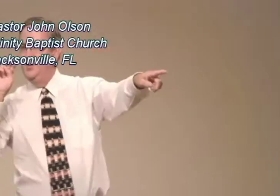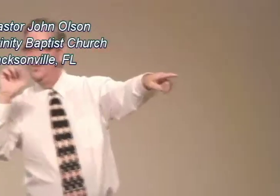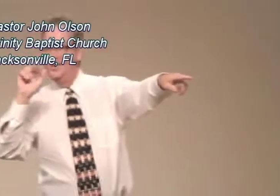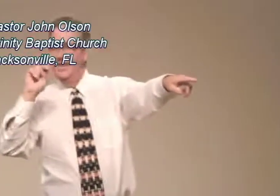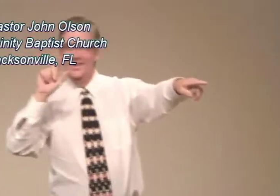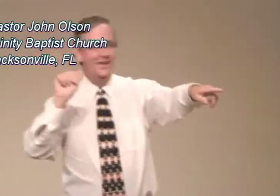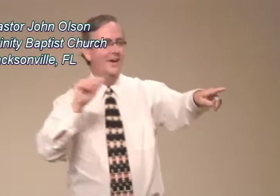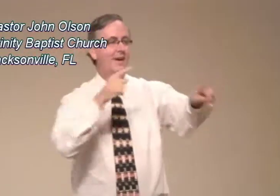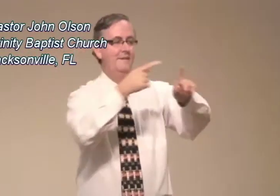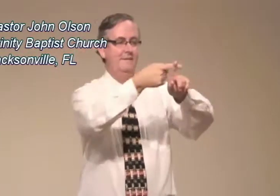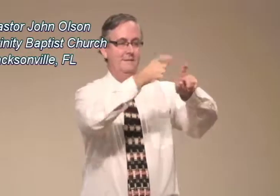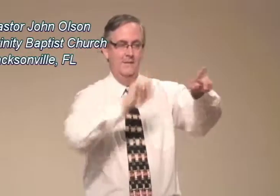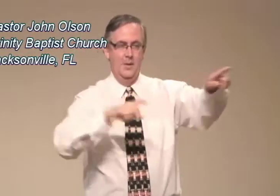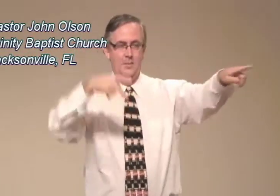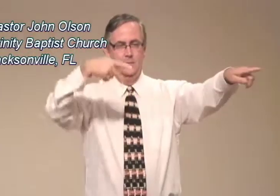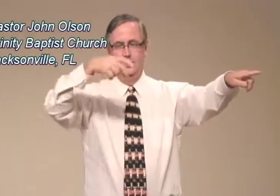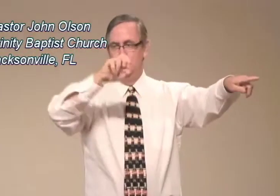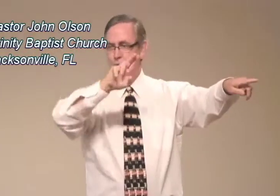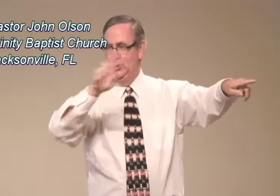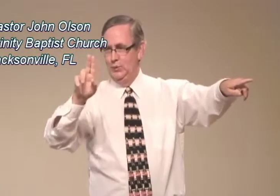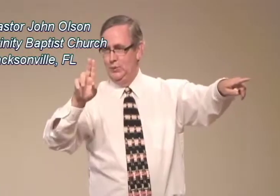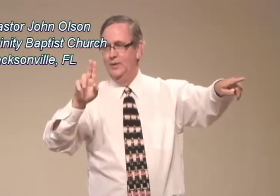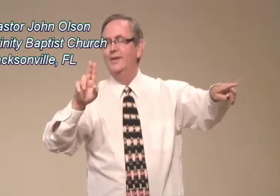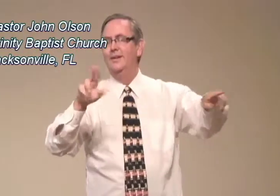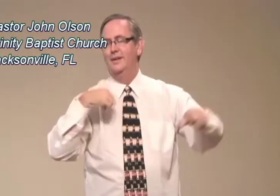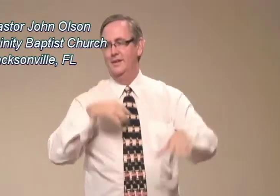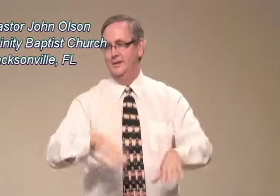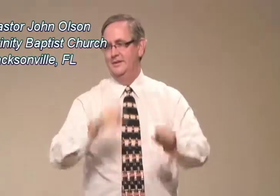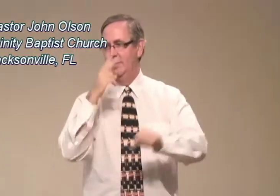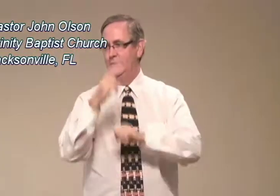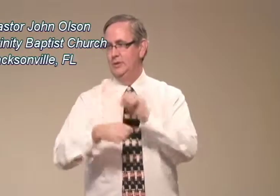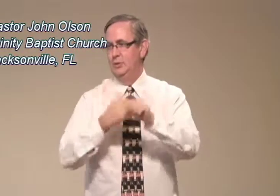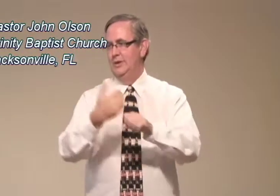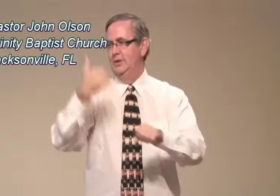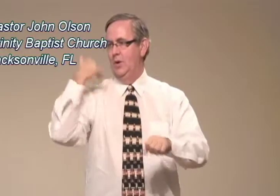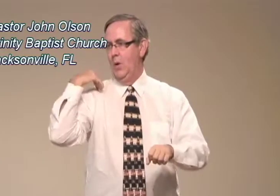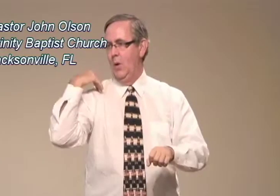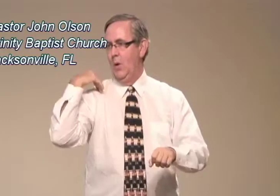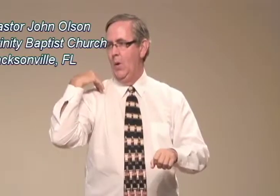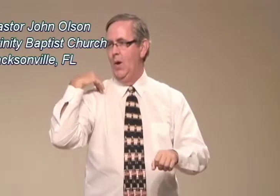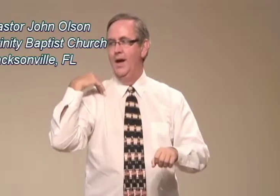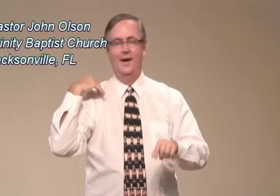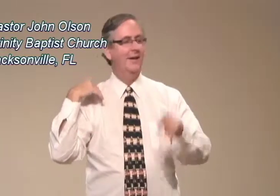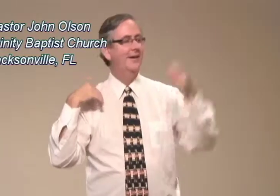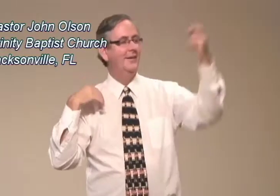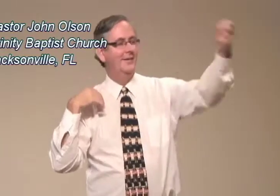This is Amanda. She is from Peru. We adopted her two years ago.